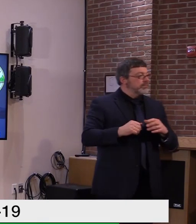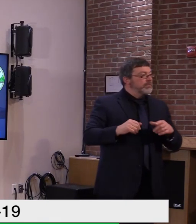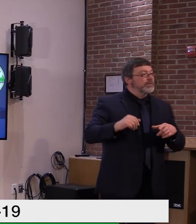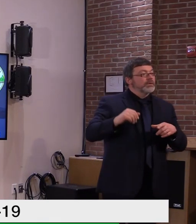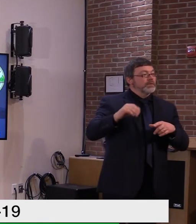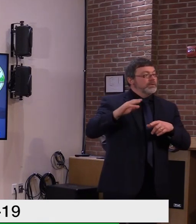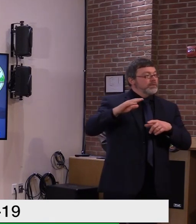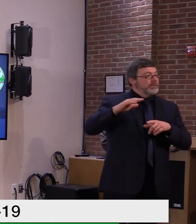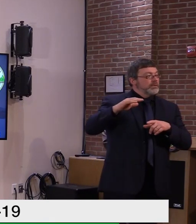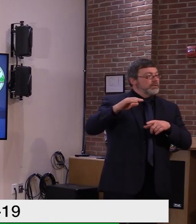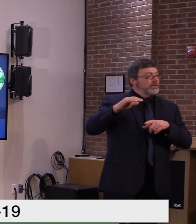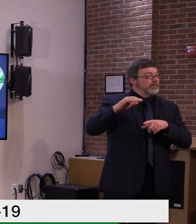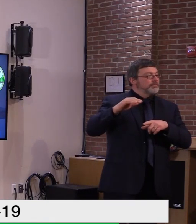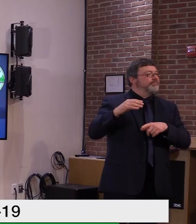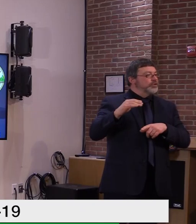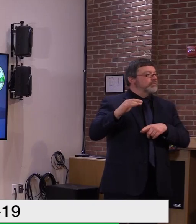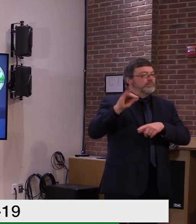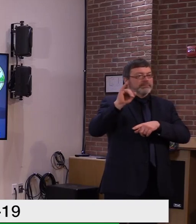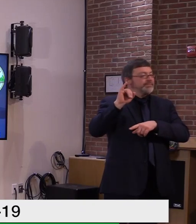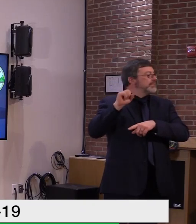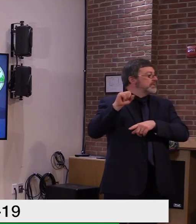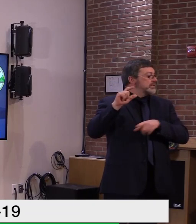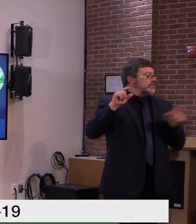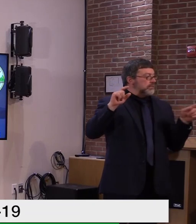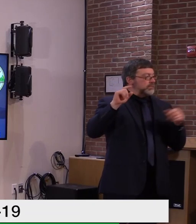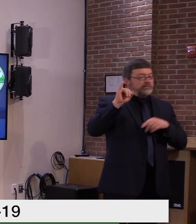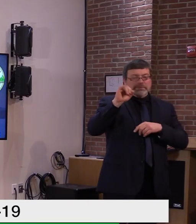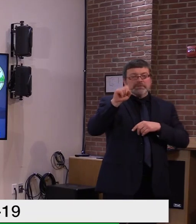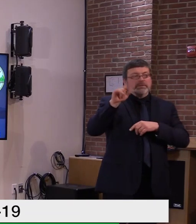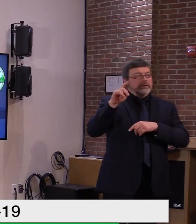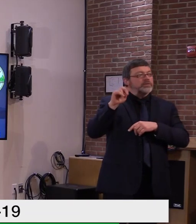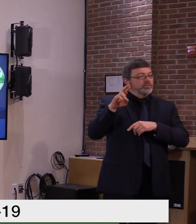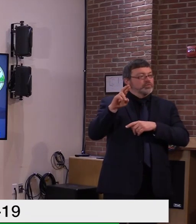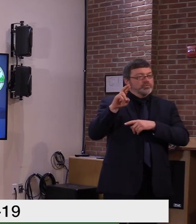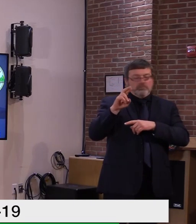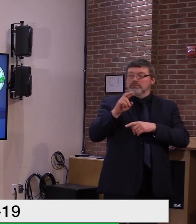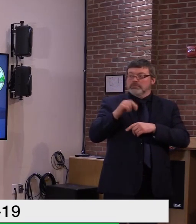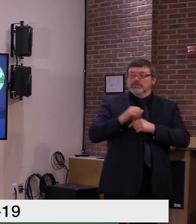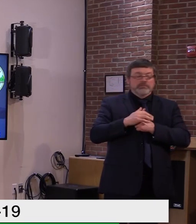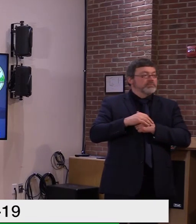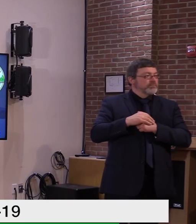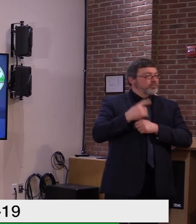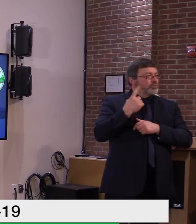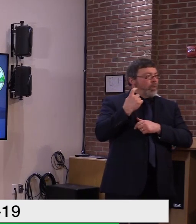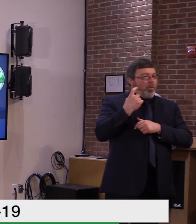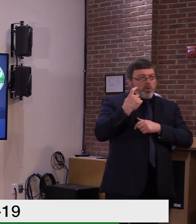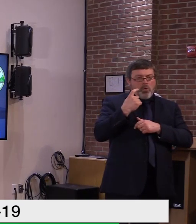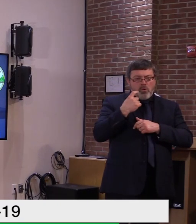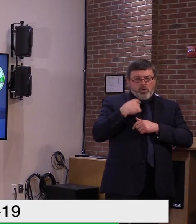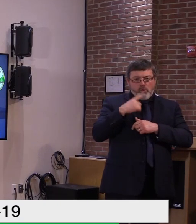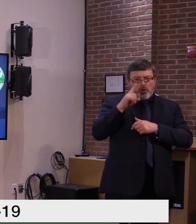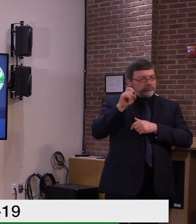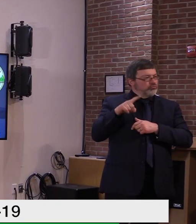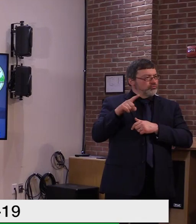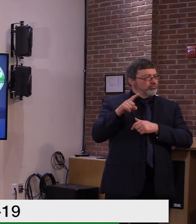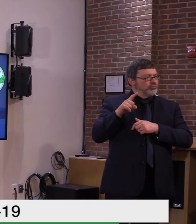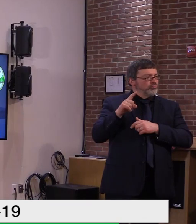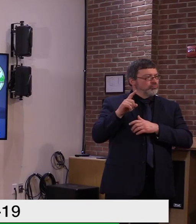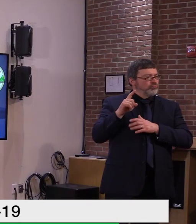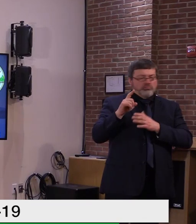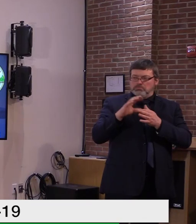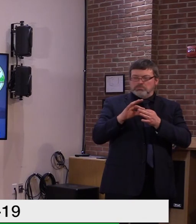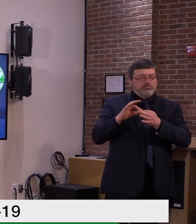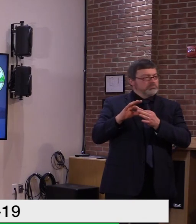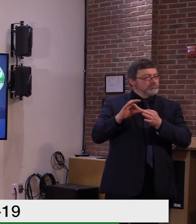Thanks, Rebecca. First, Secretary Smith, thanks for the quick follow-up by your office from Tuesday concerning the no-show by the